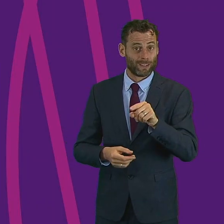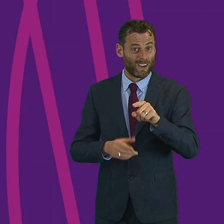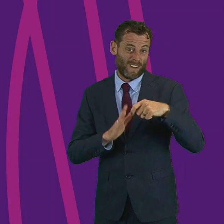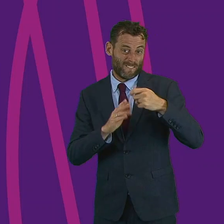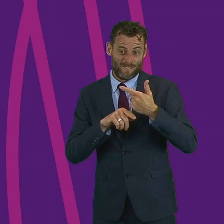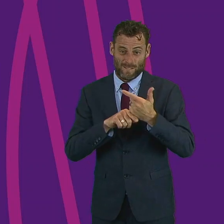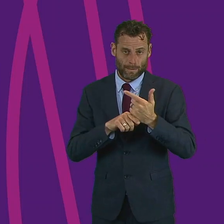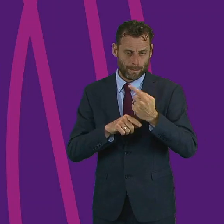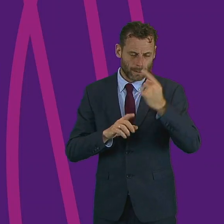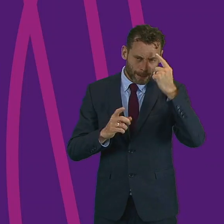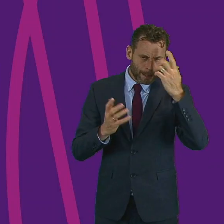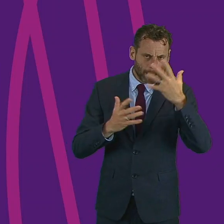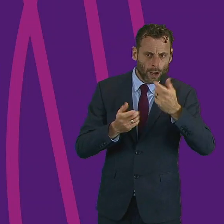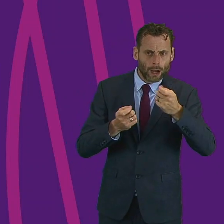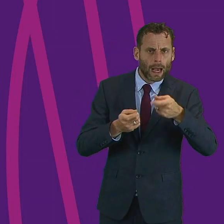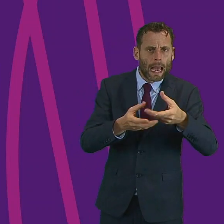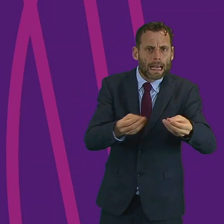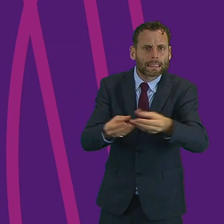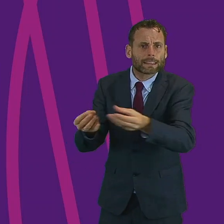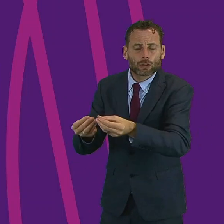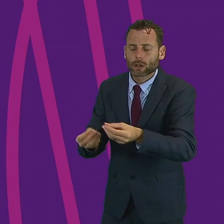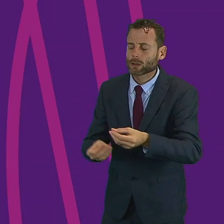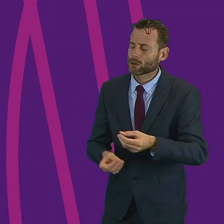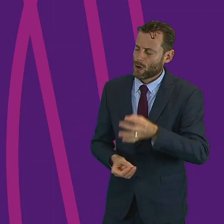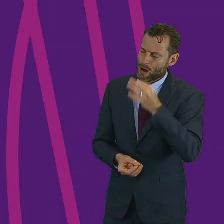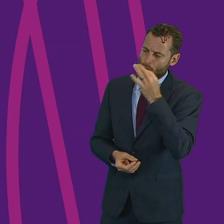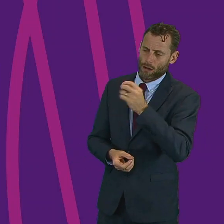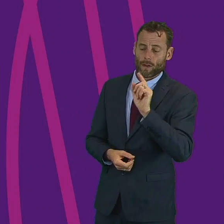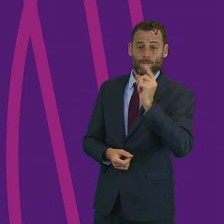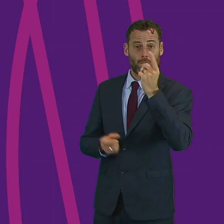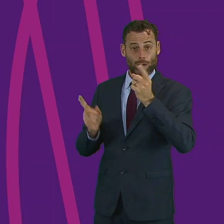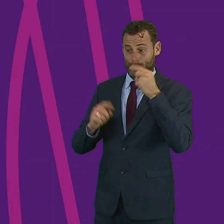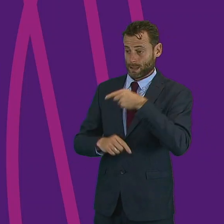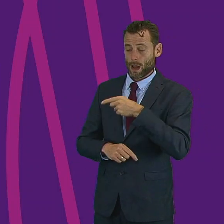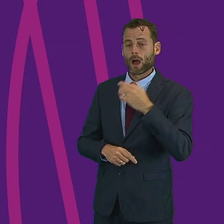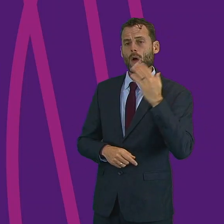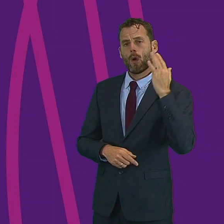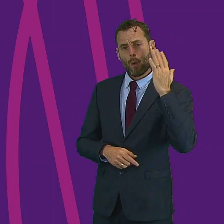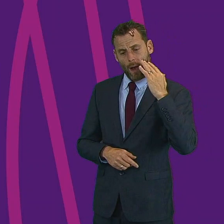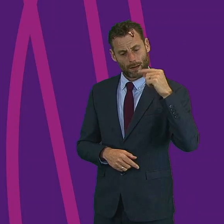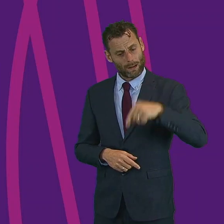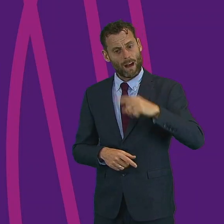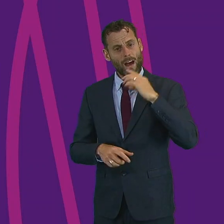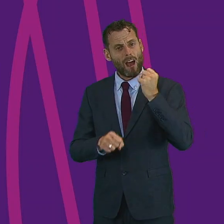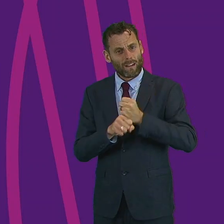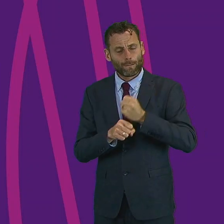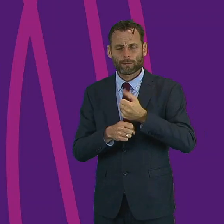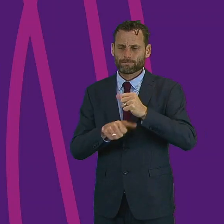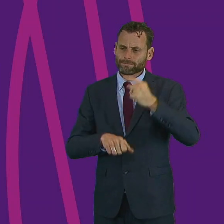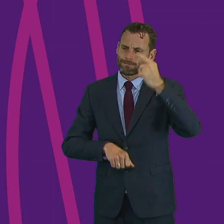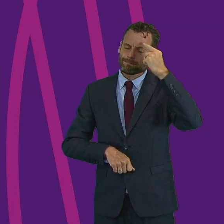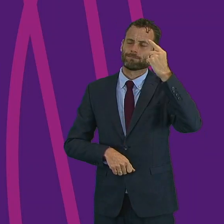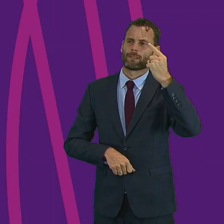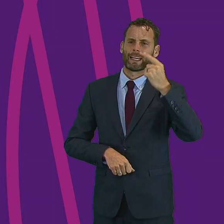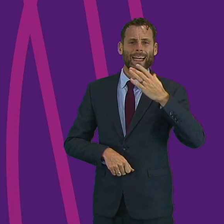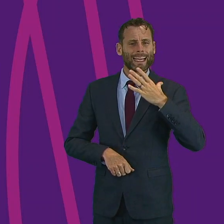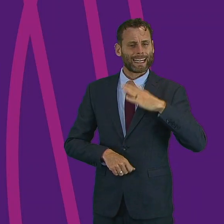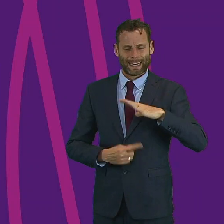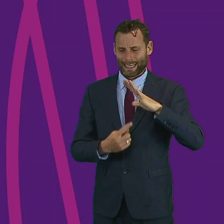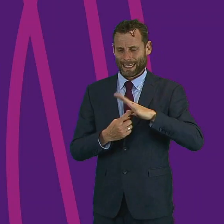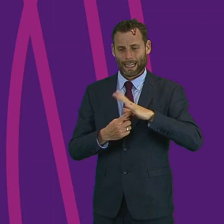providing food to those who need it. Obviously, we're also seeking to address poverty at source, which is why the